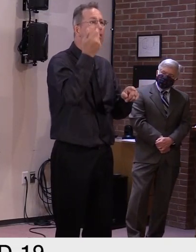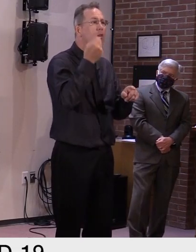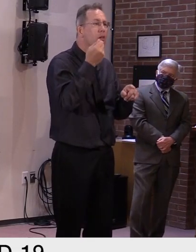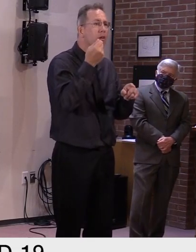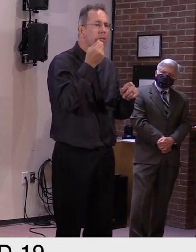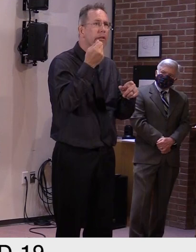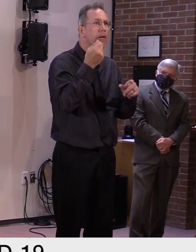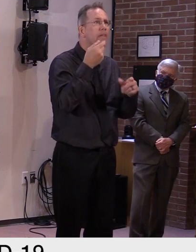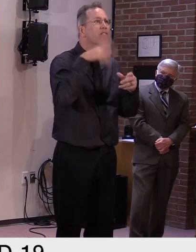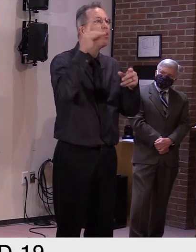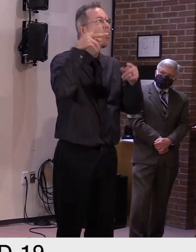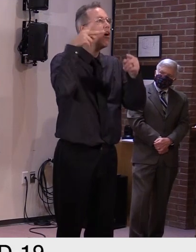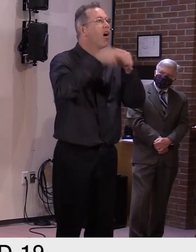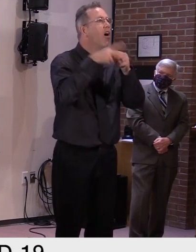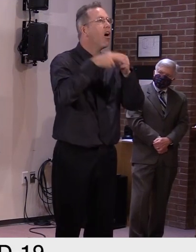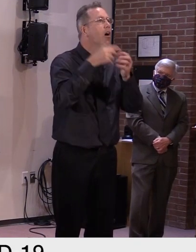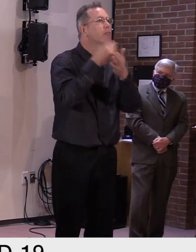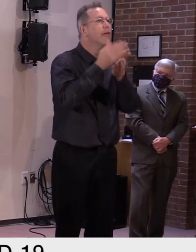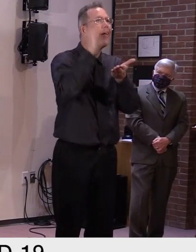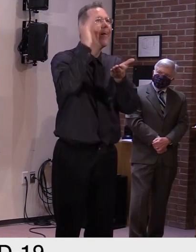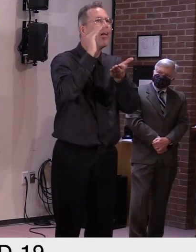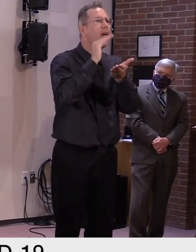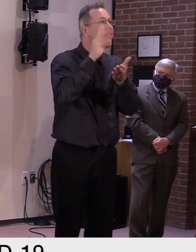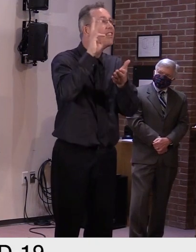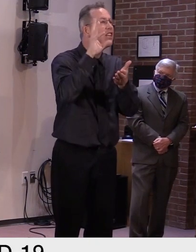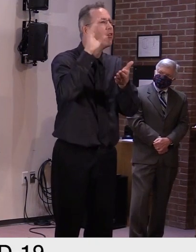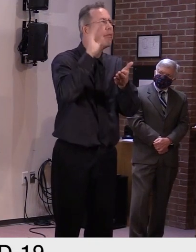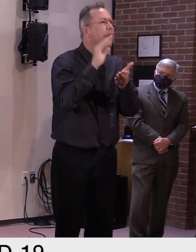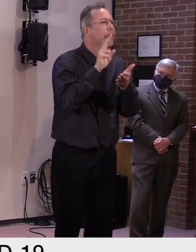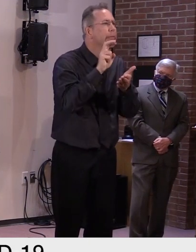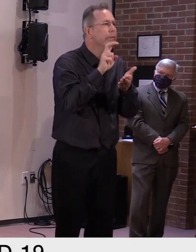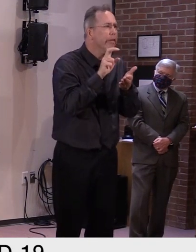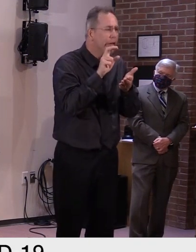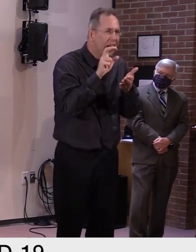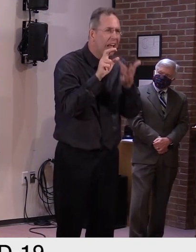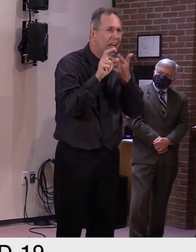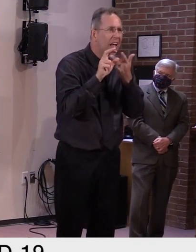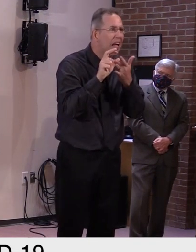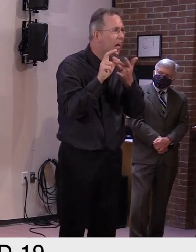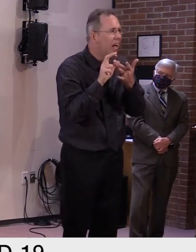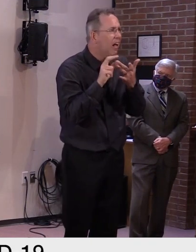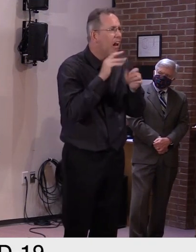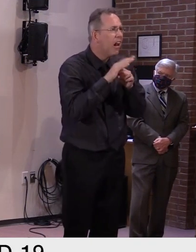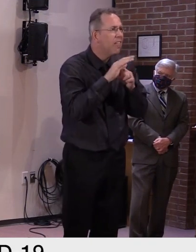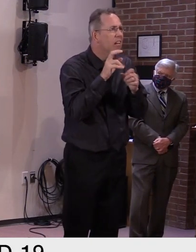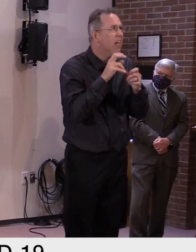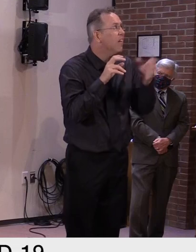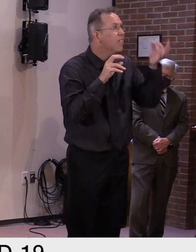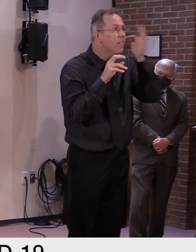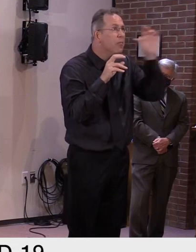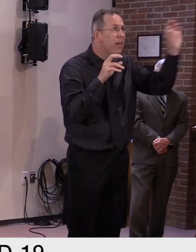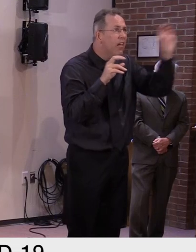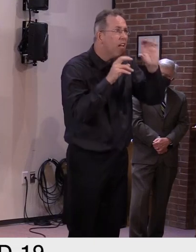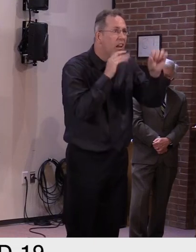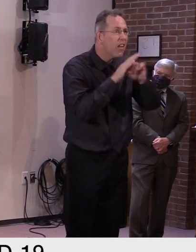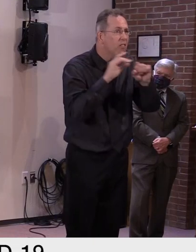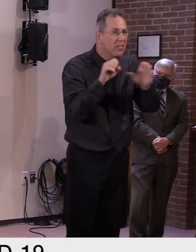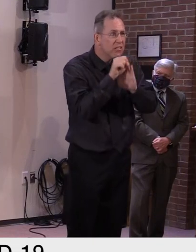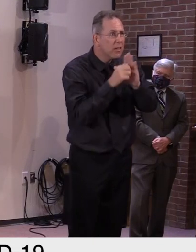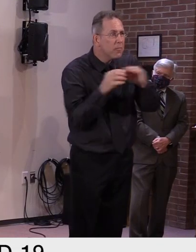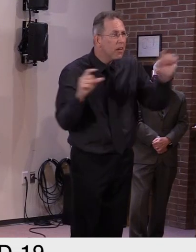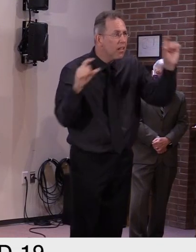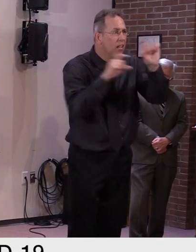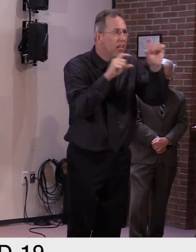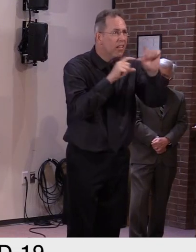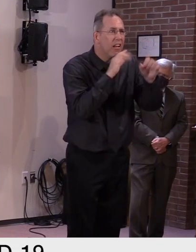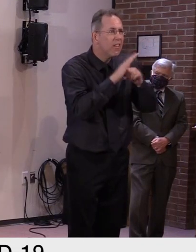respects with the additional money that was provided by the federal government. So I don't